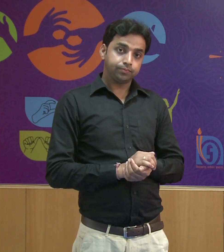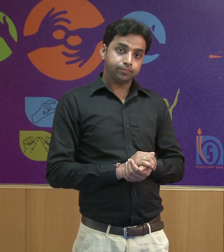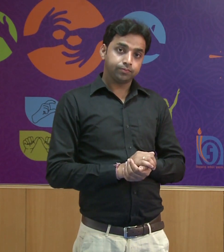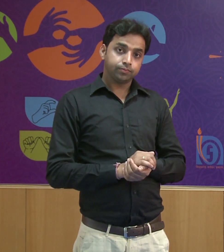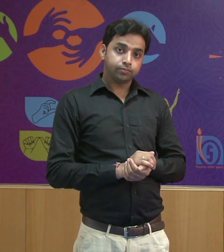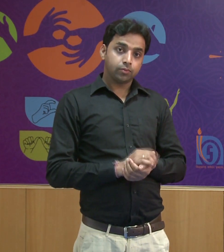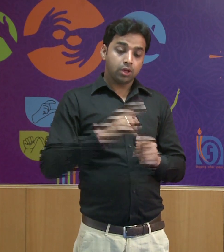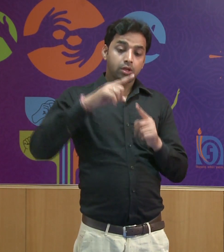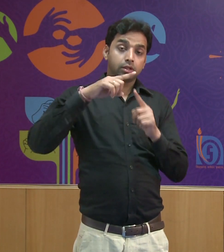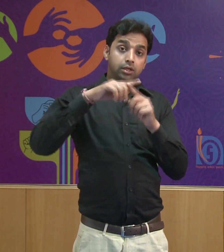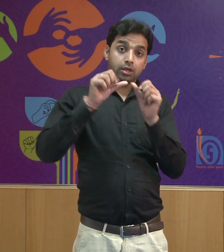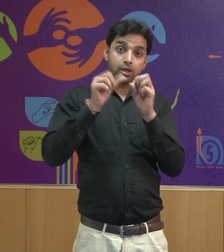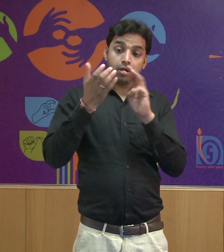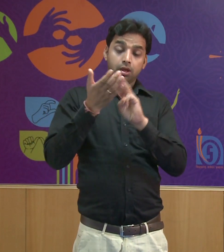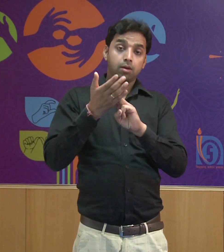Tamralipti in Bengal,